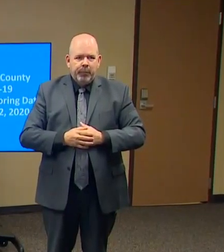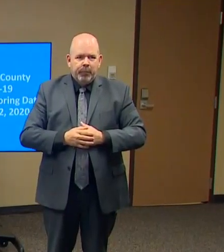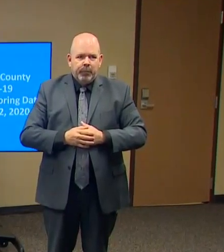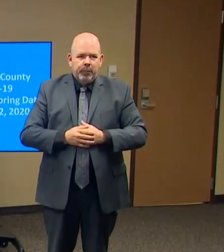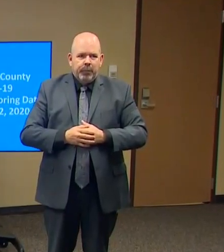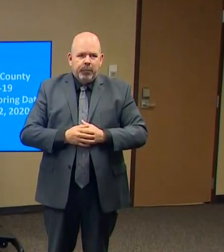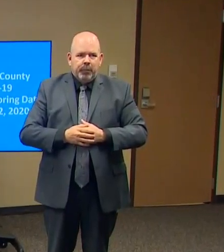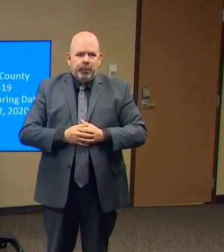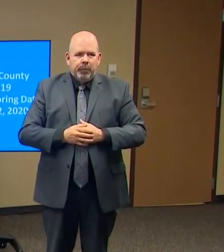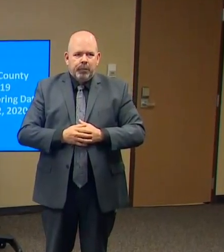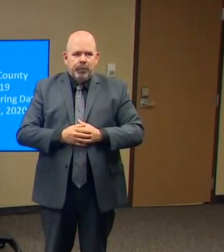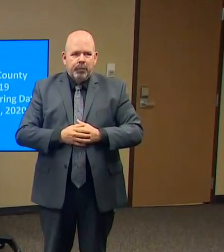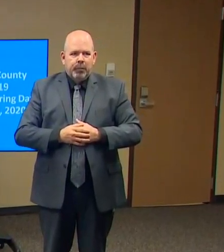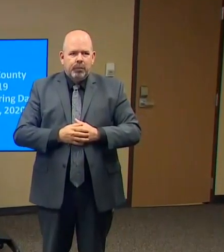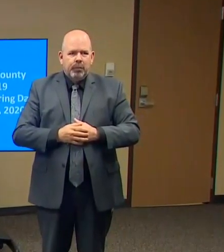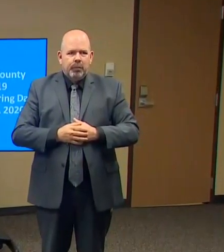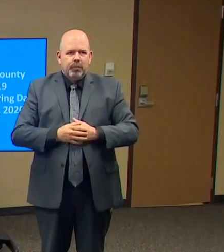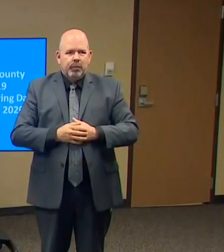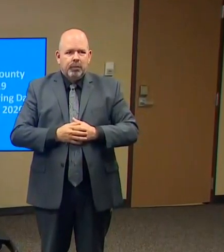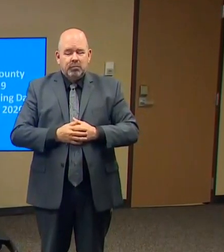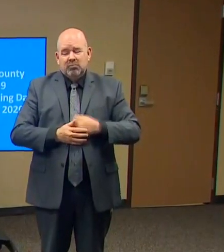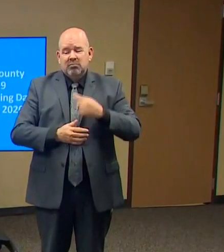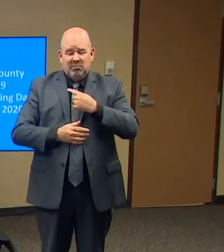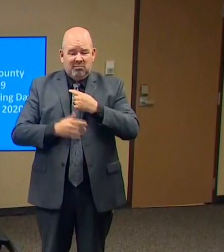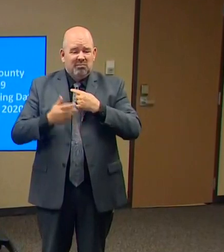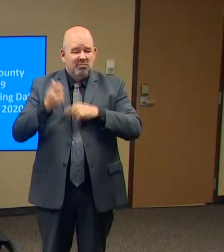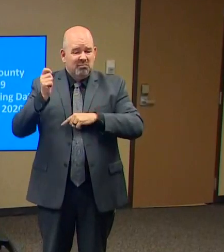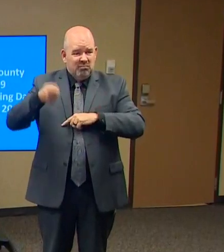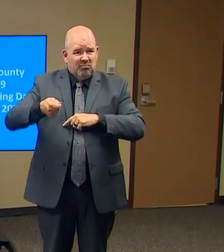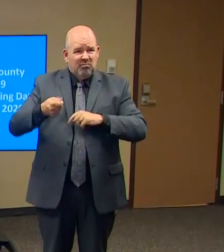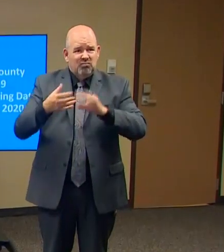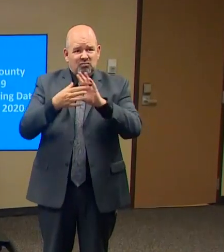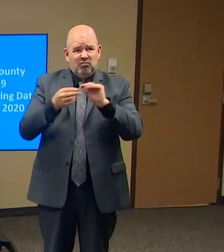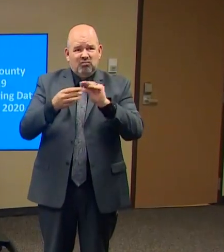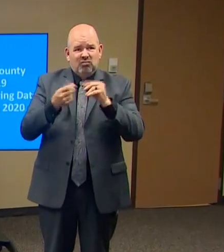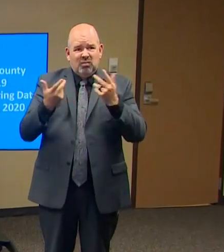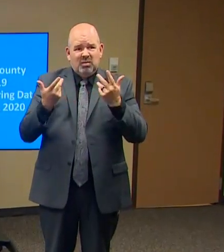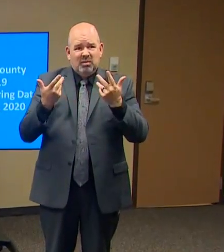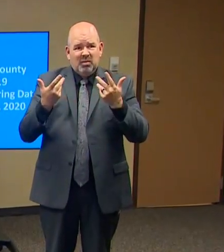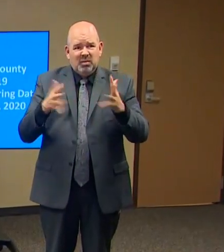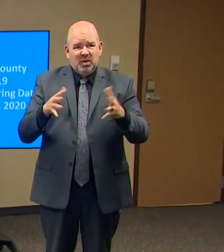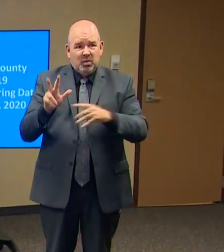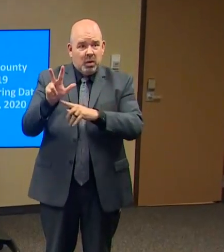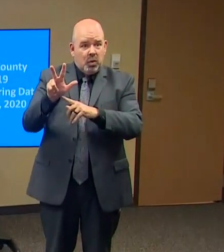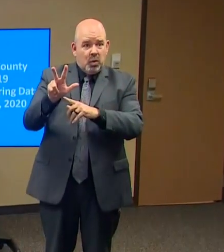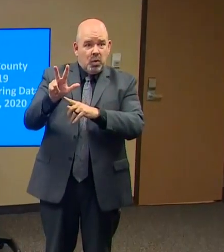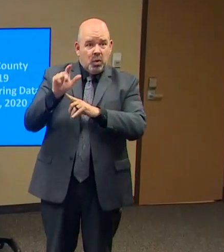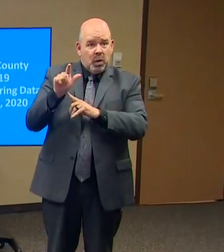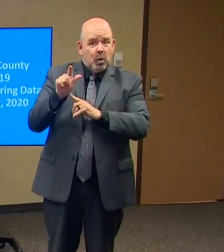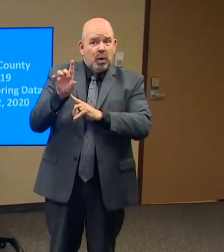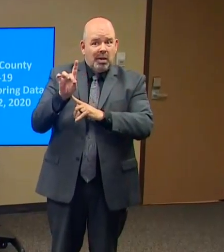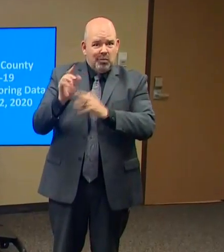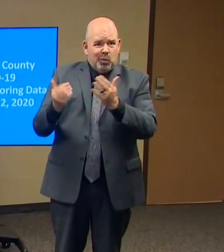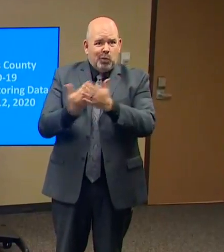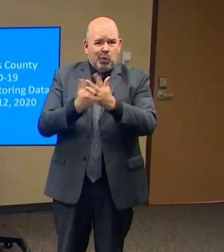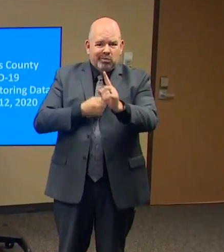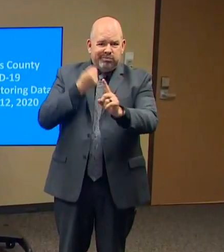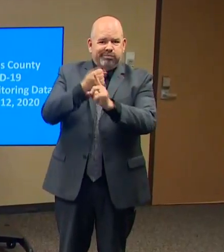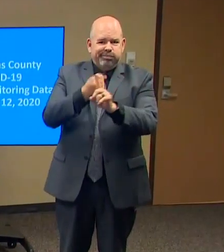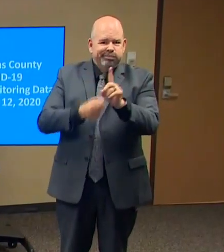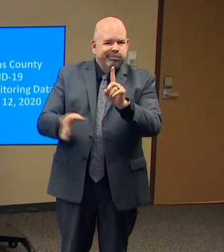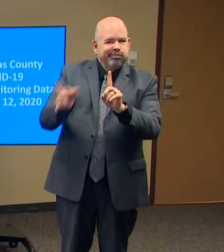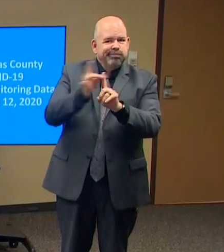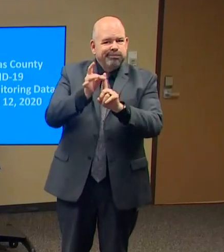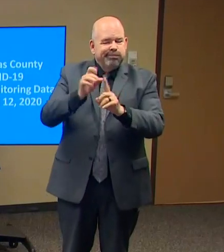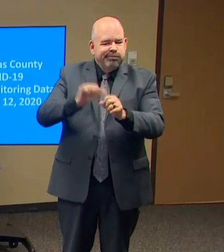Well, as the judge mentioned, today we are announcing now 328 new positive cases